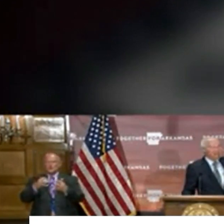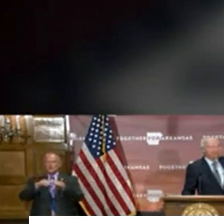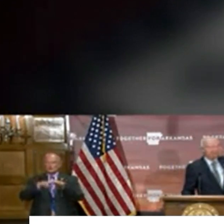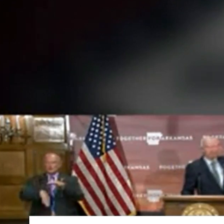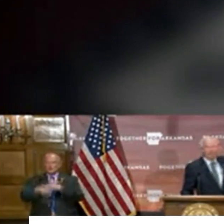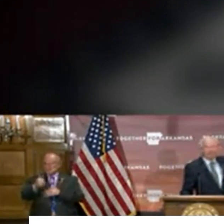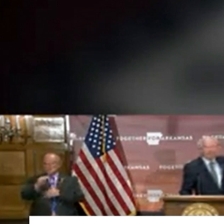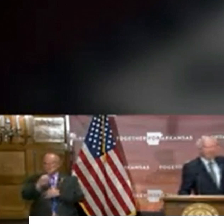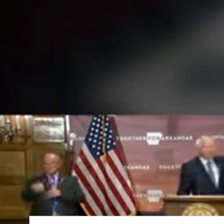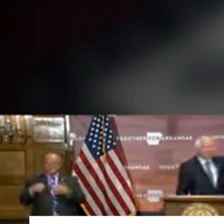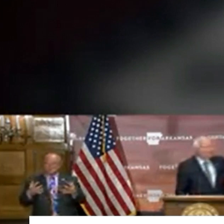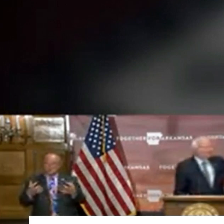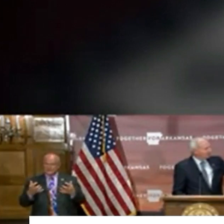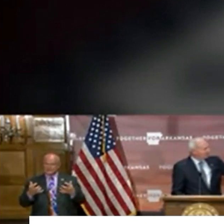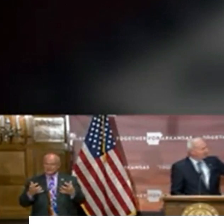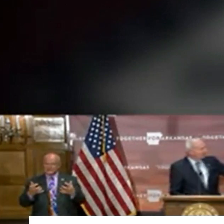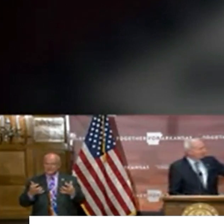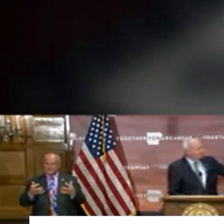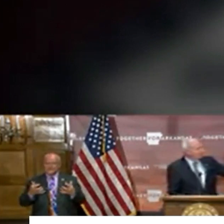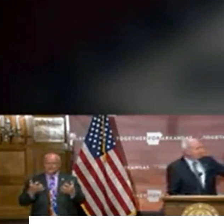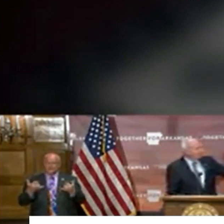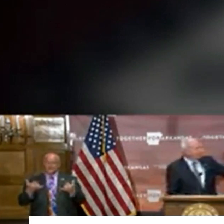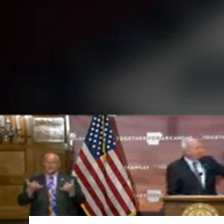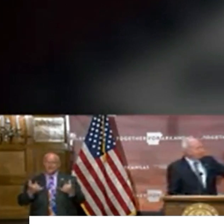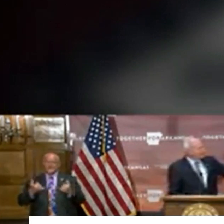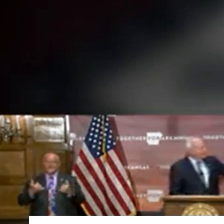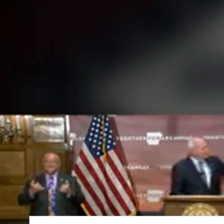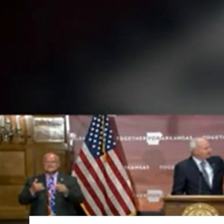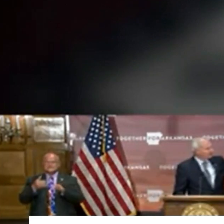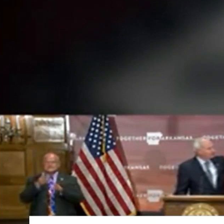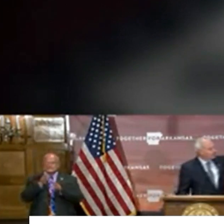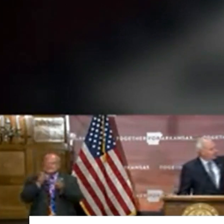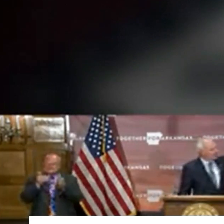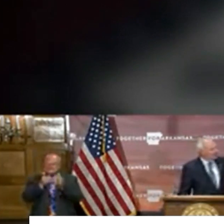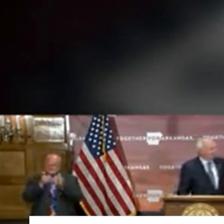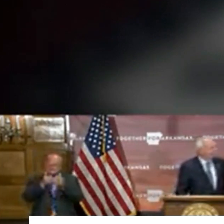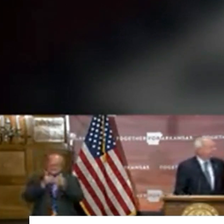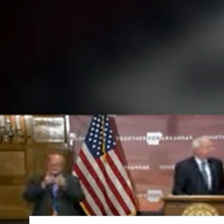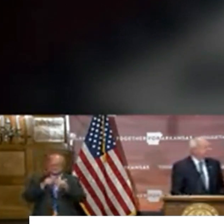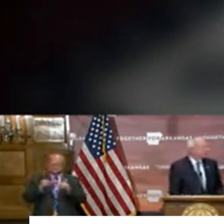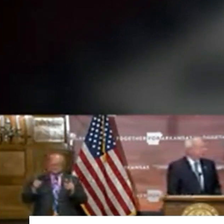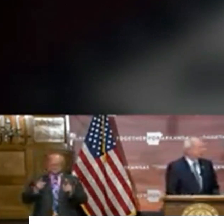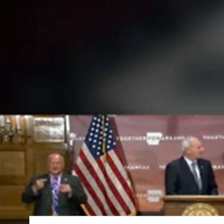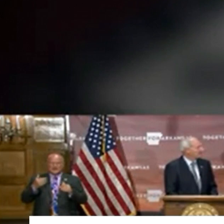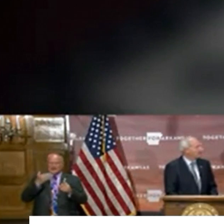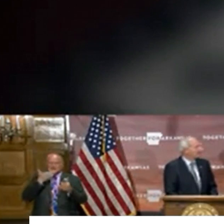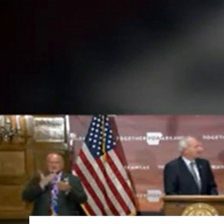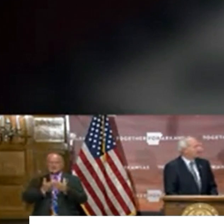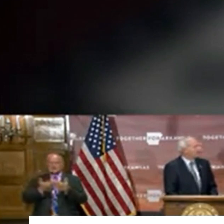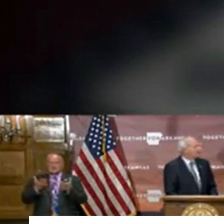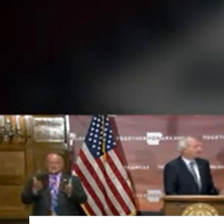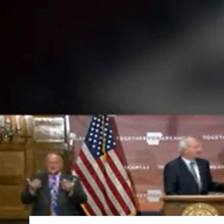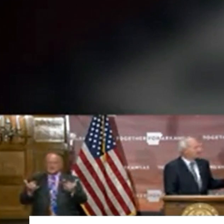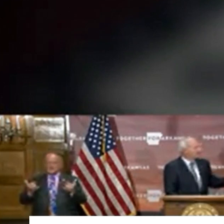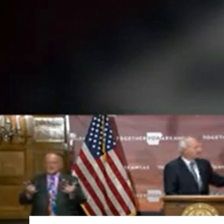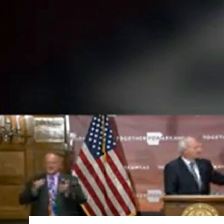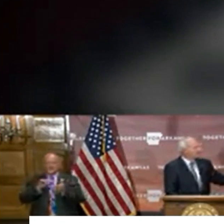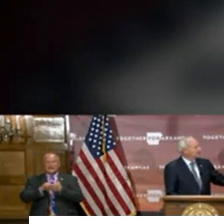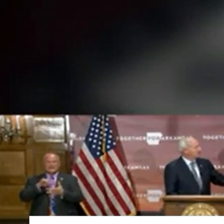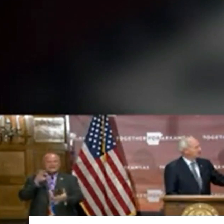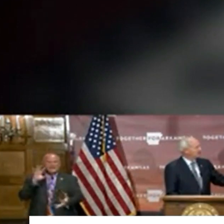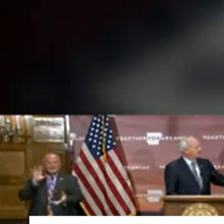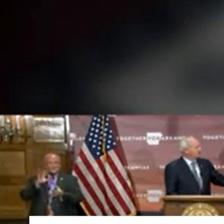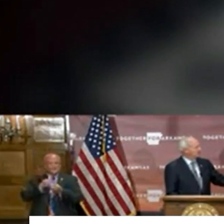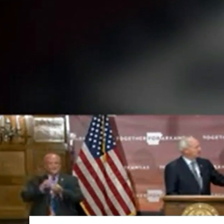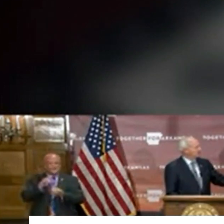below 10%. We're right on the margins now, but we're headed in the right direction. That's a